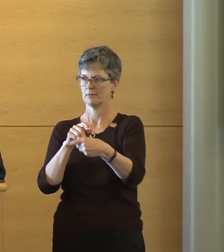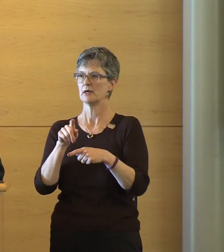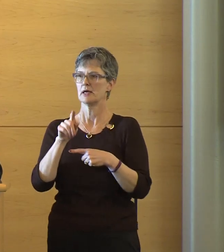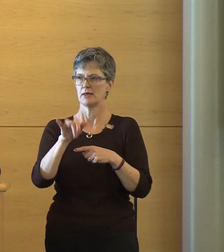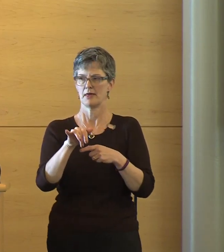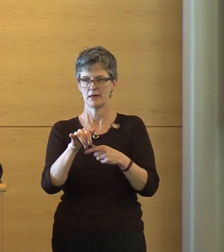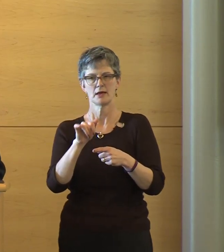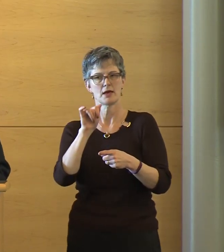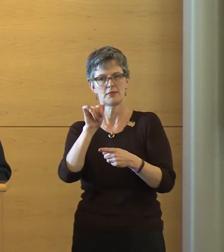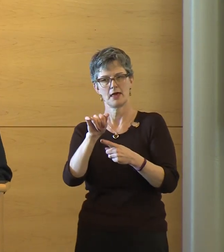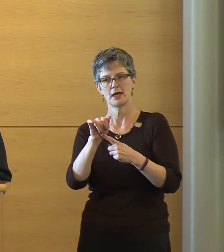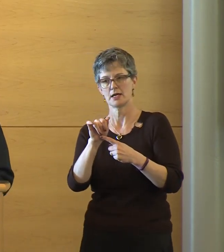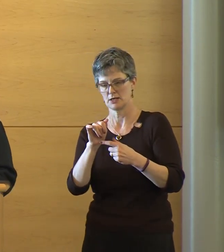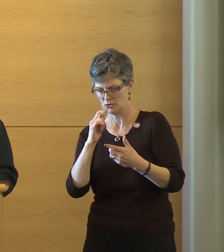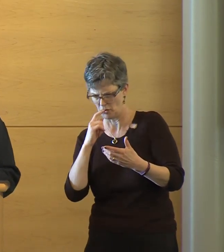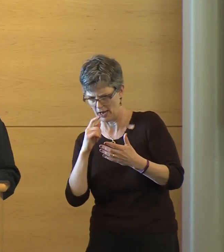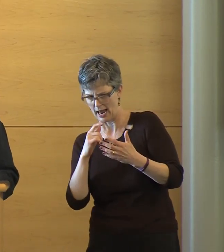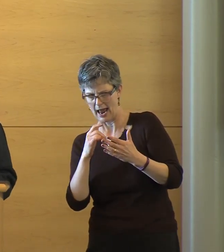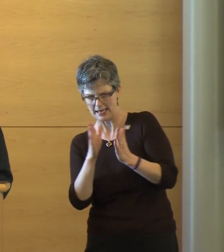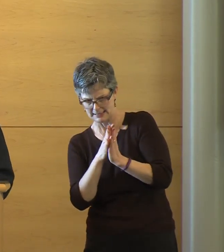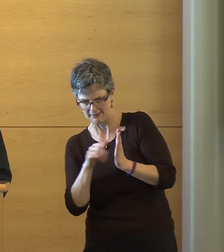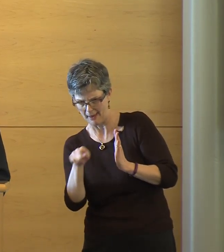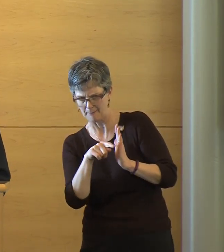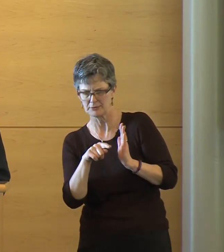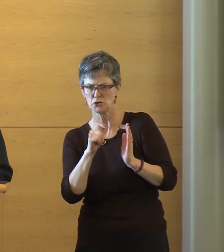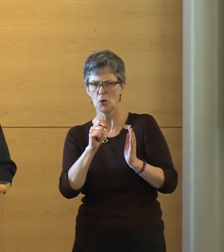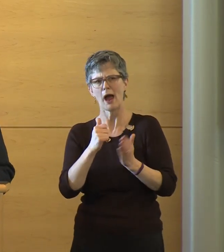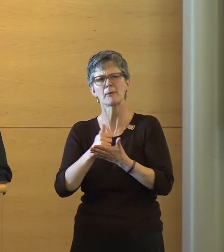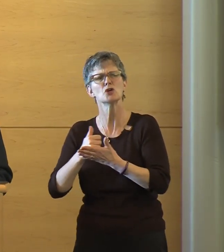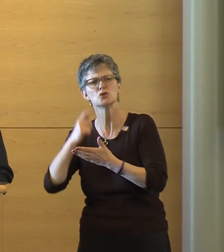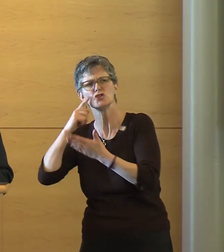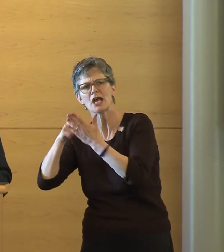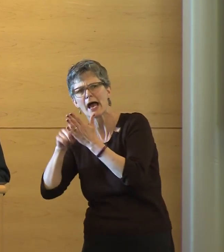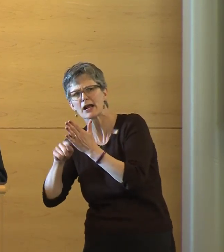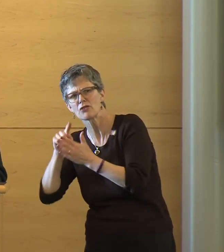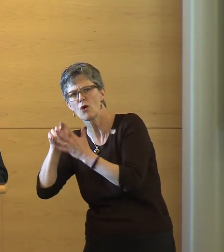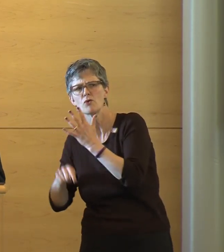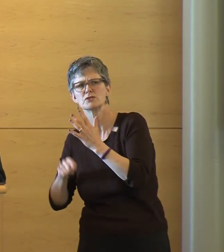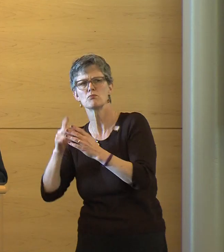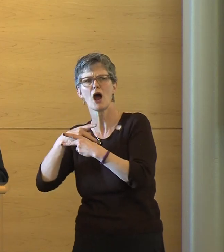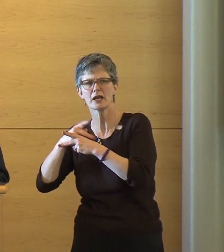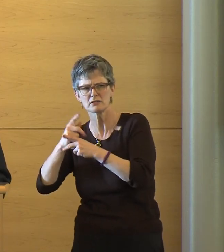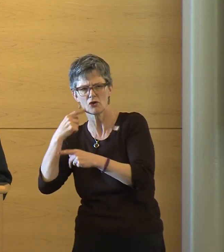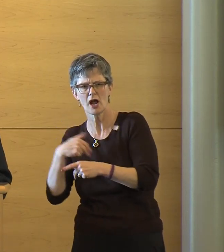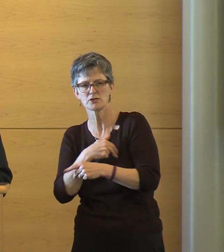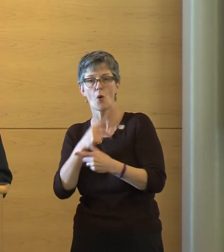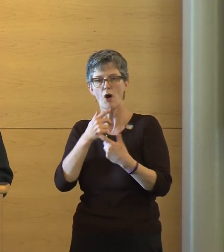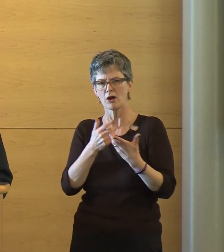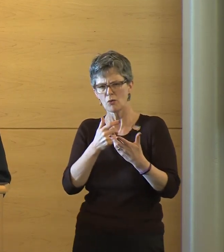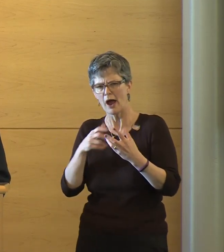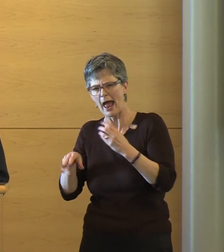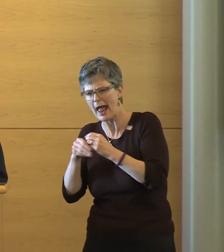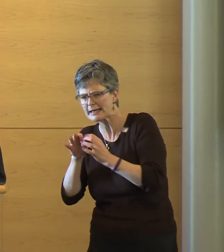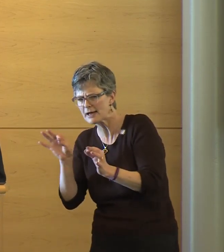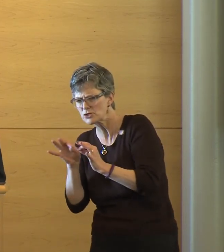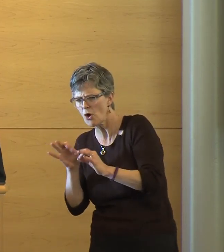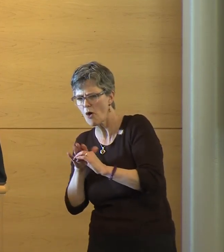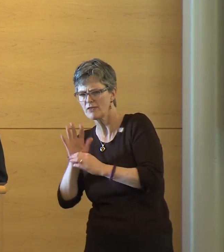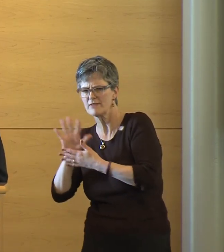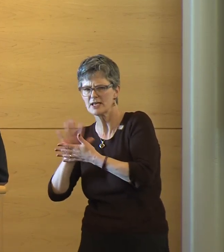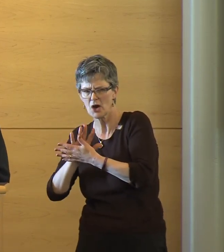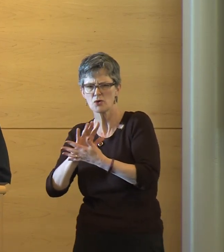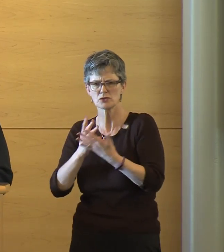body of students that we can tap into, and we're always looking for ways to empower them and get them involved in,